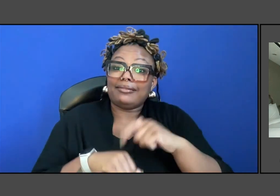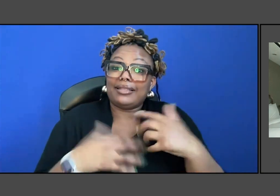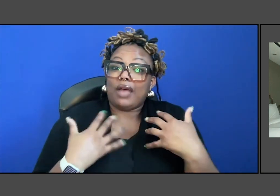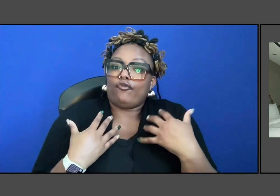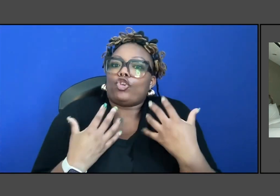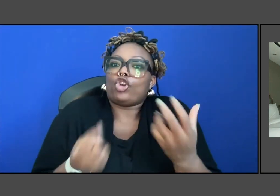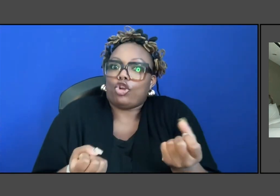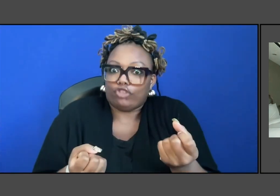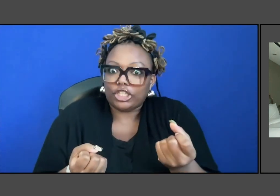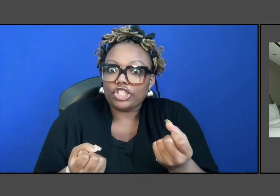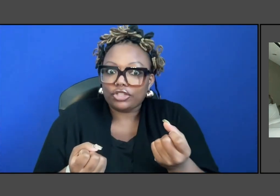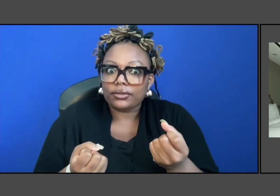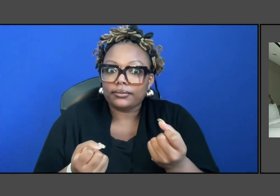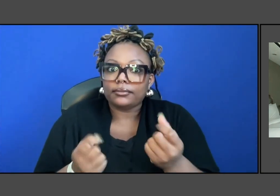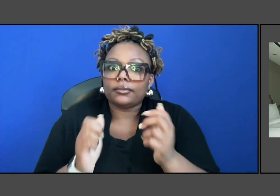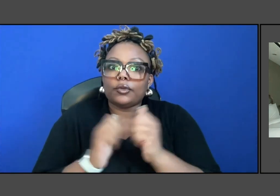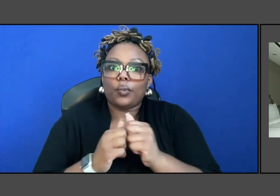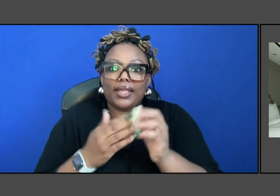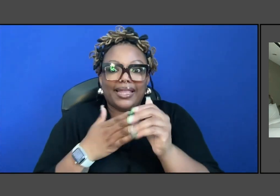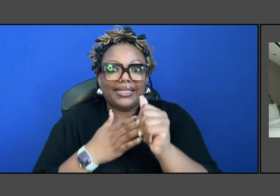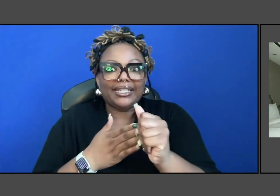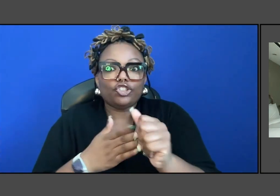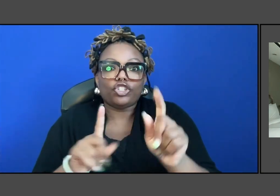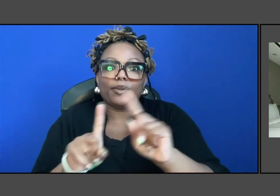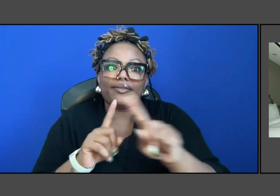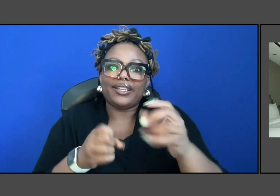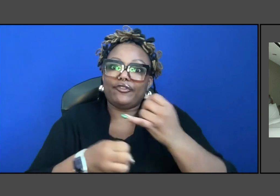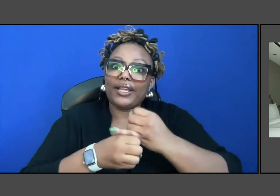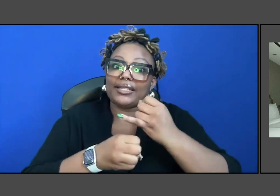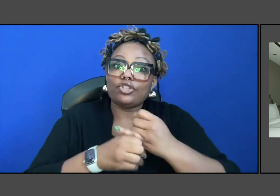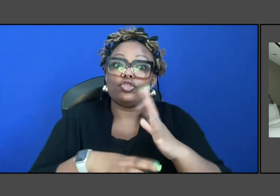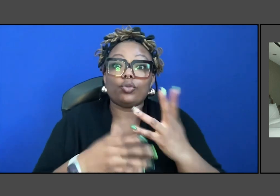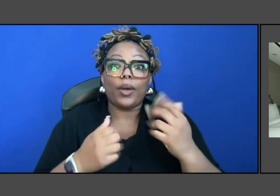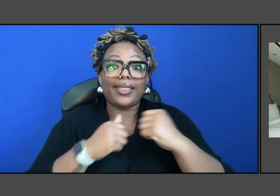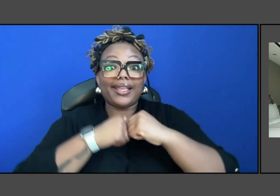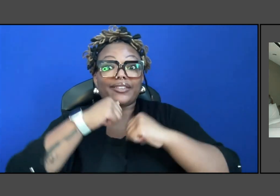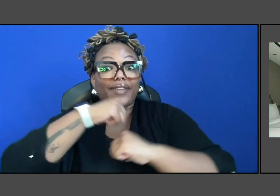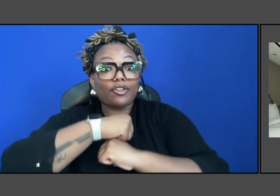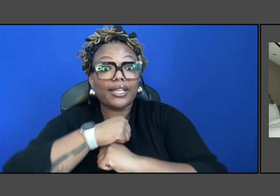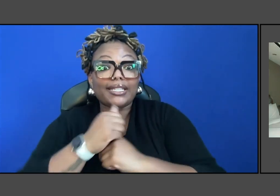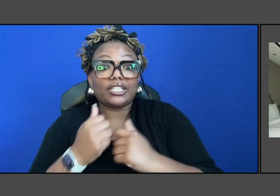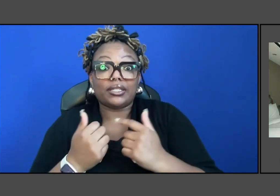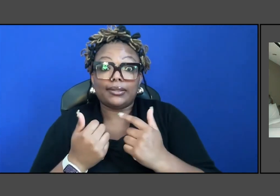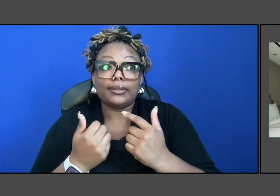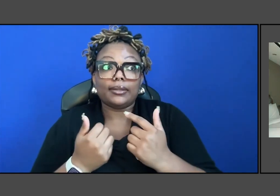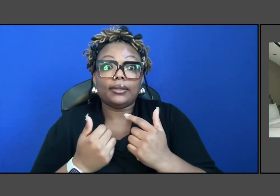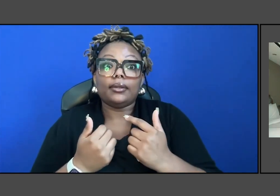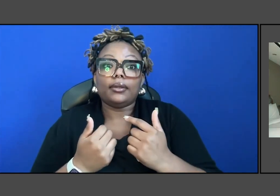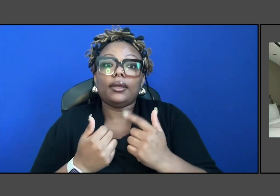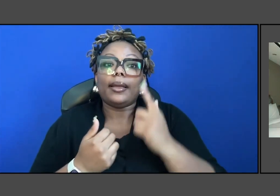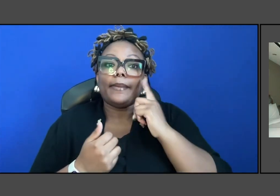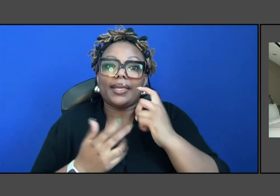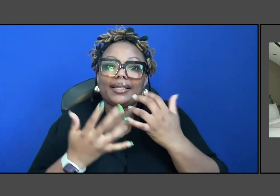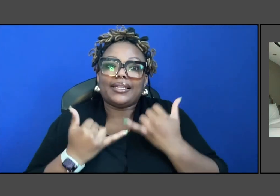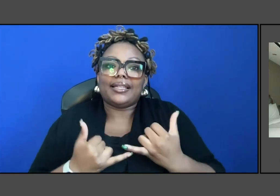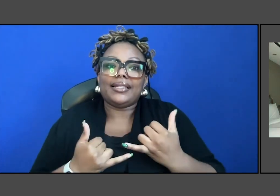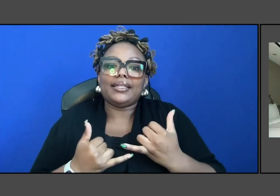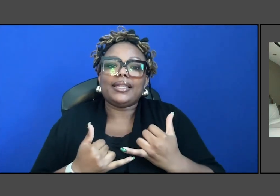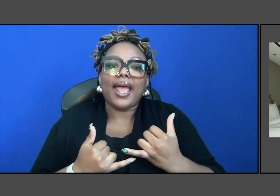among the leadership of institutions, whether it's foundations on our end that now, because of this Fearless Fund